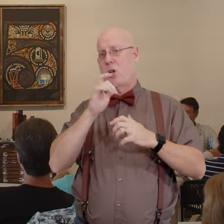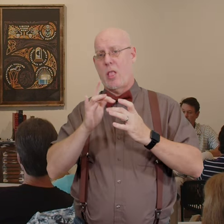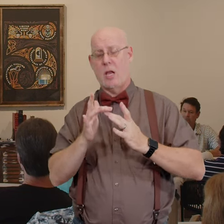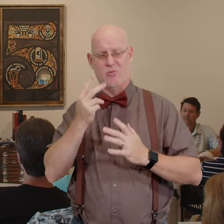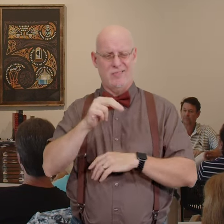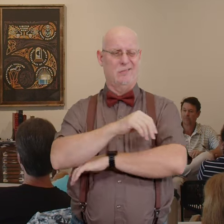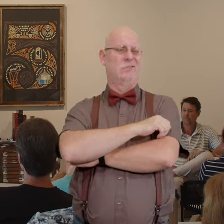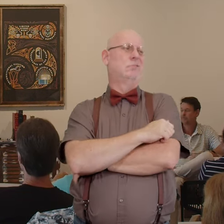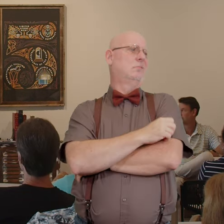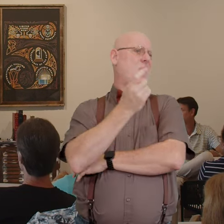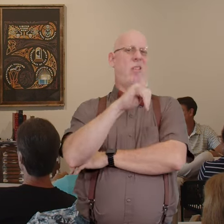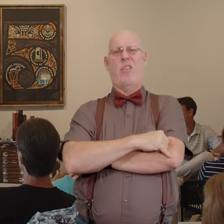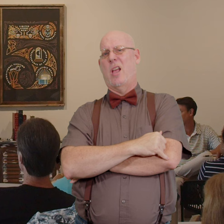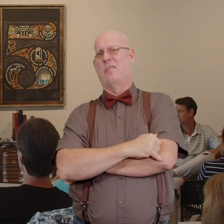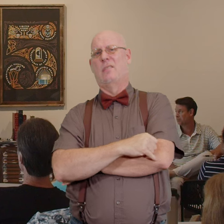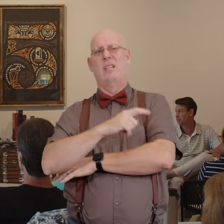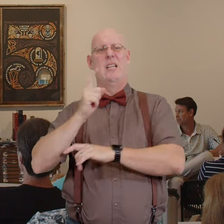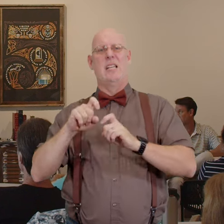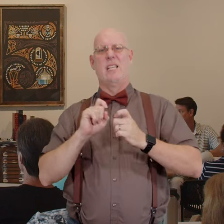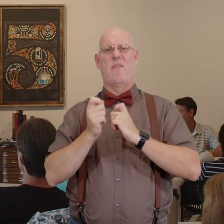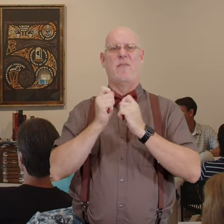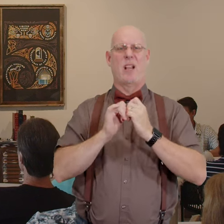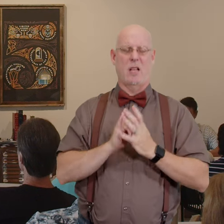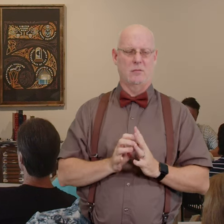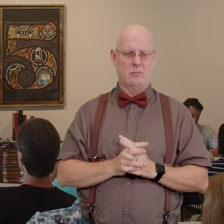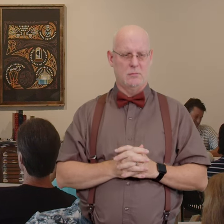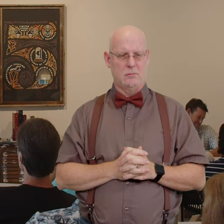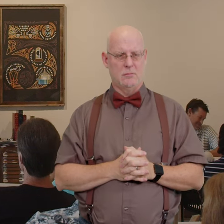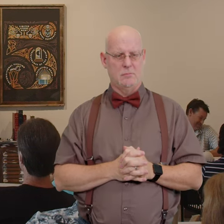again. You might read this and be like, no, I don't like that. We need a workaround here.